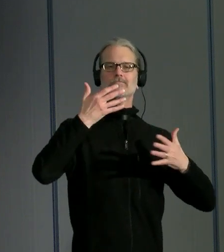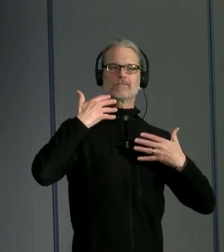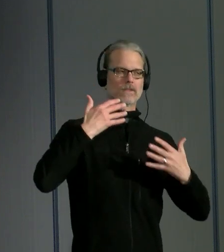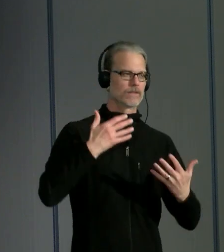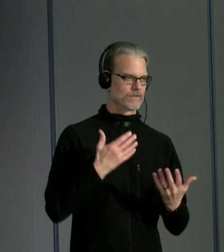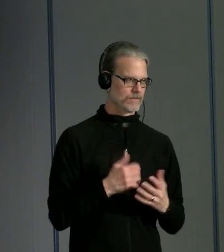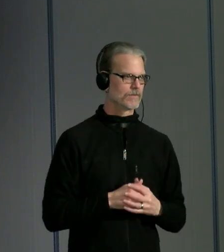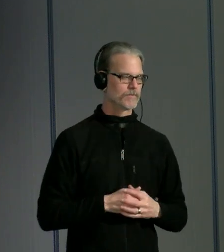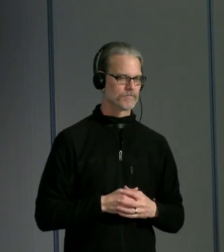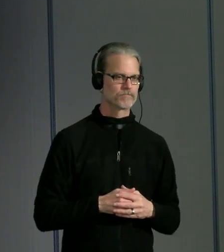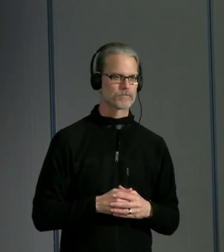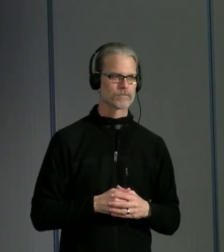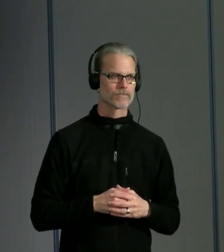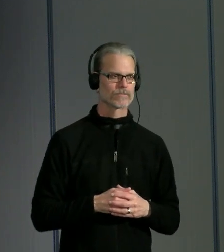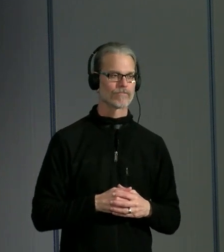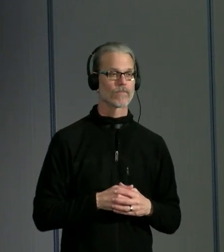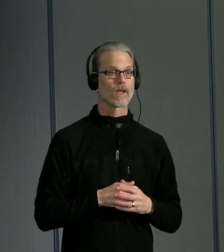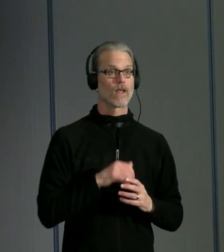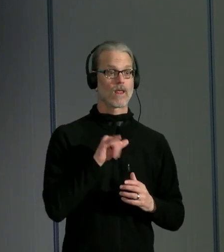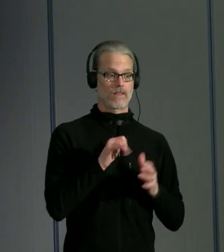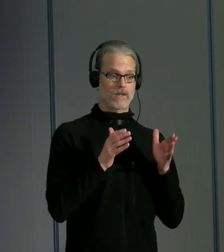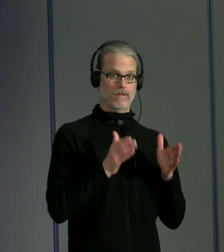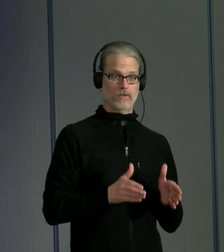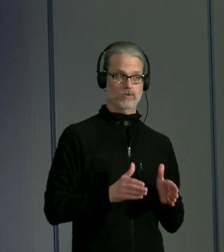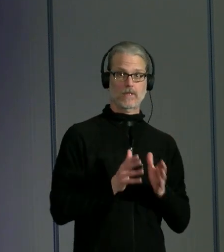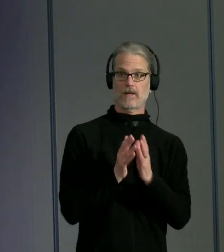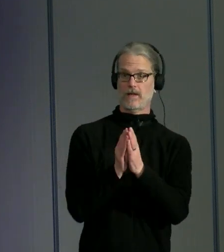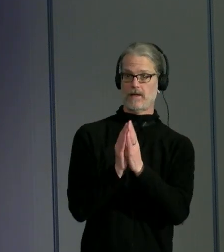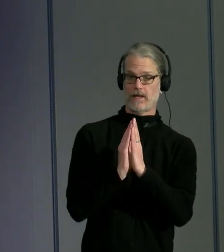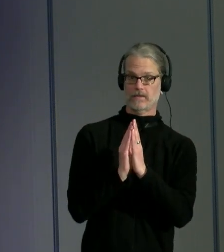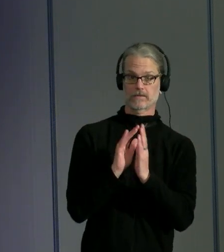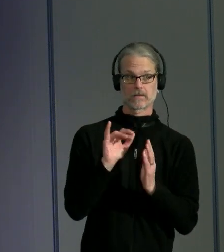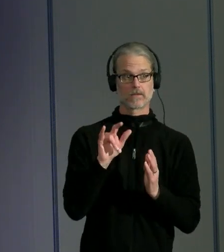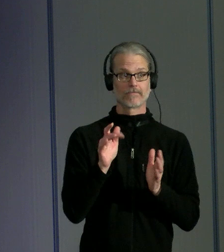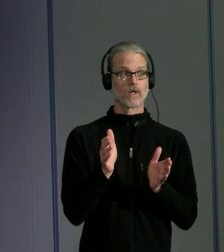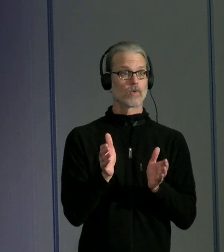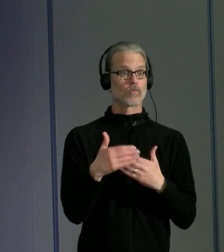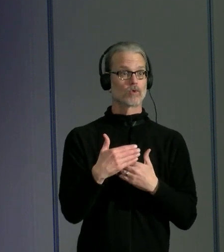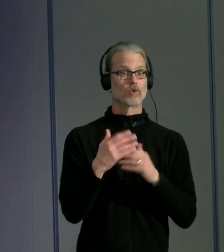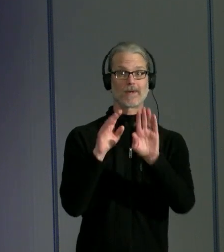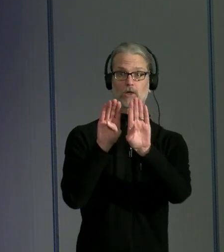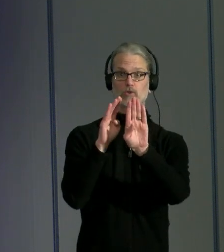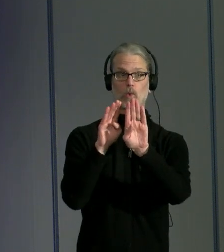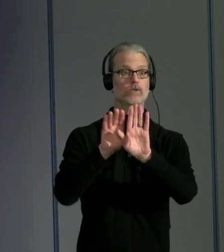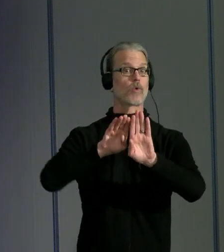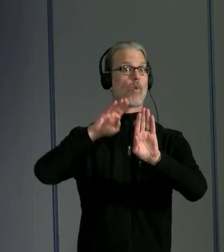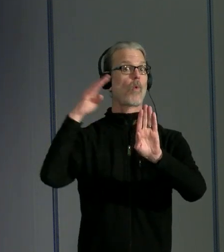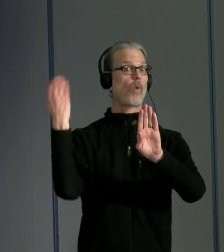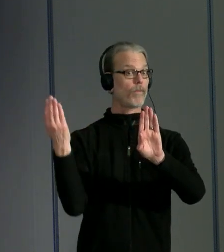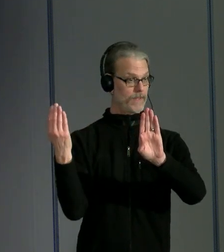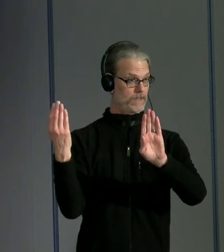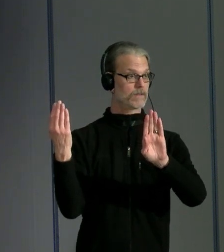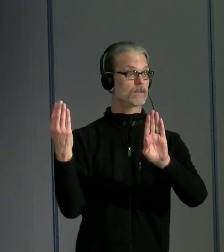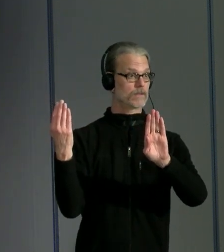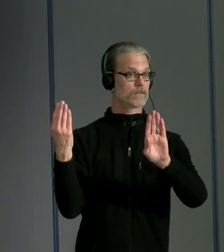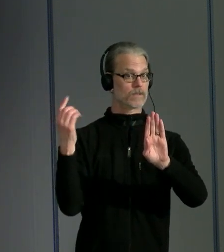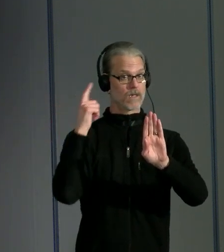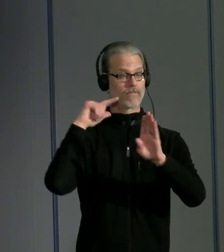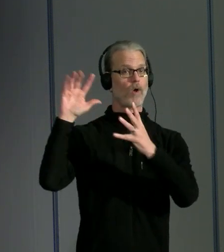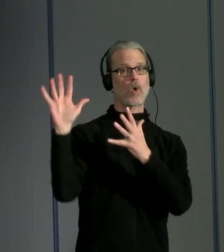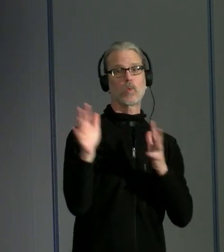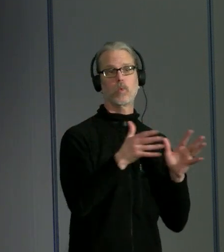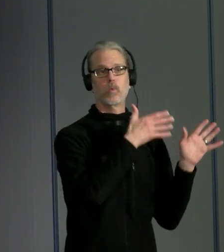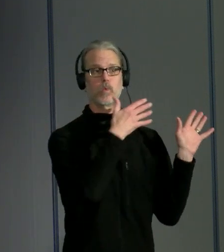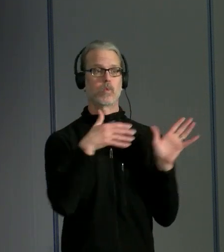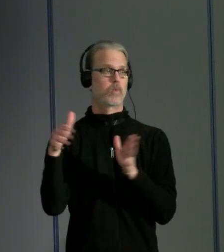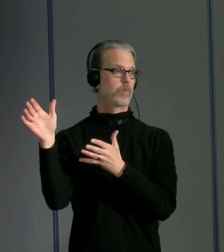area. The attendee also asked if room doors could be left open for better